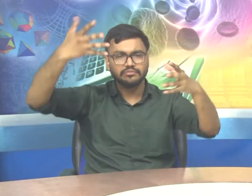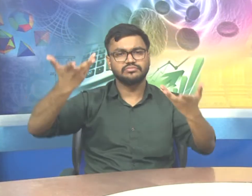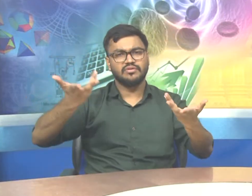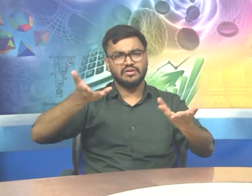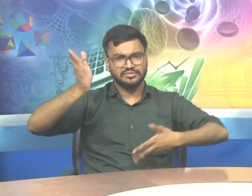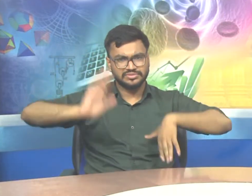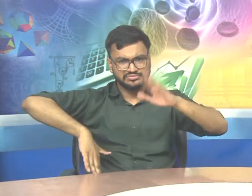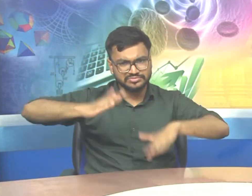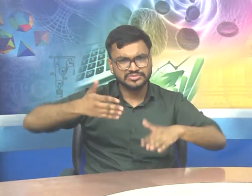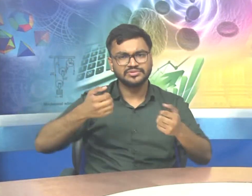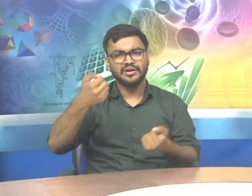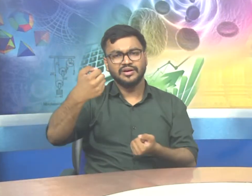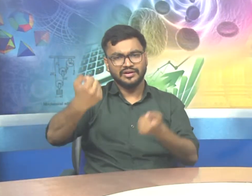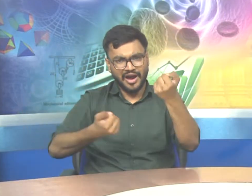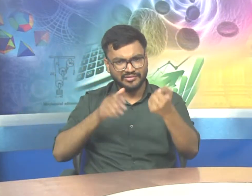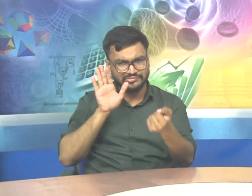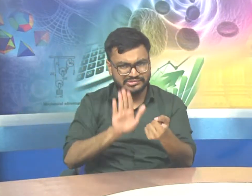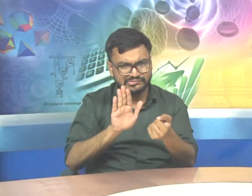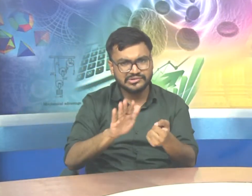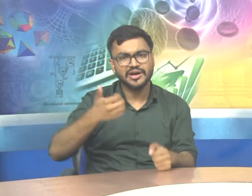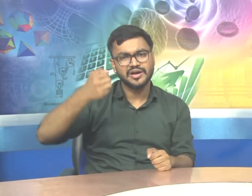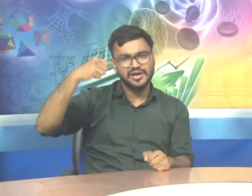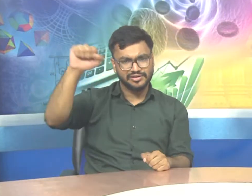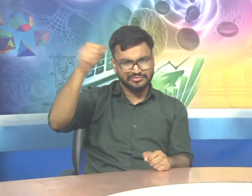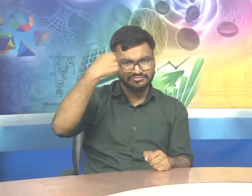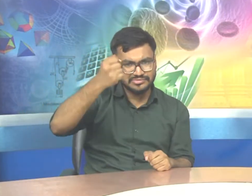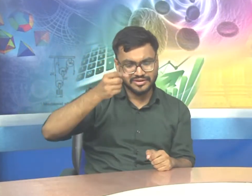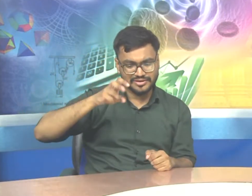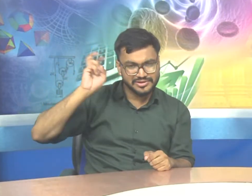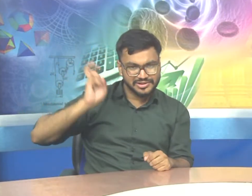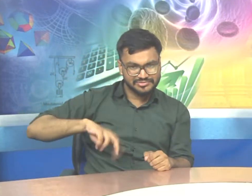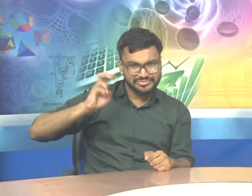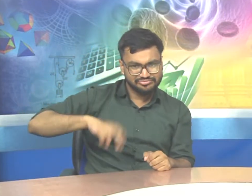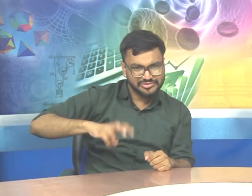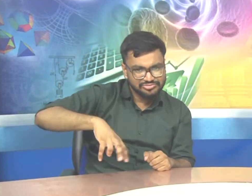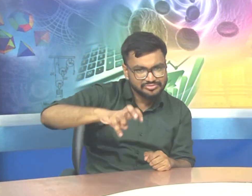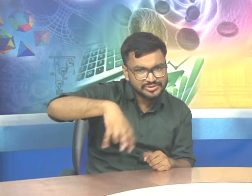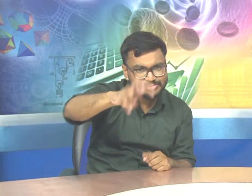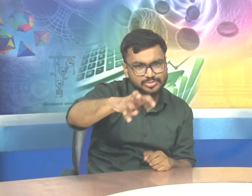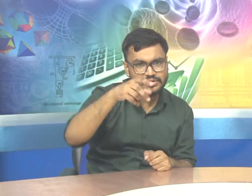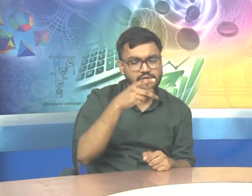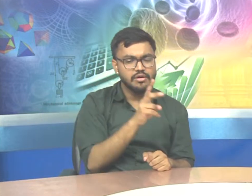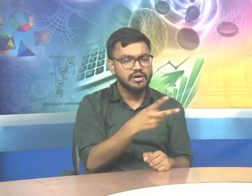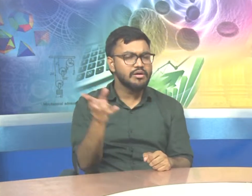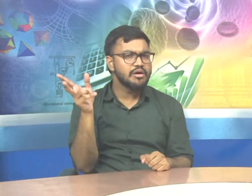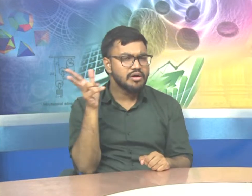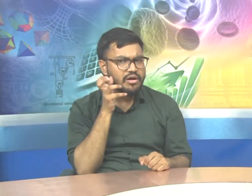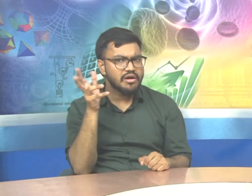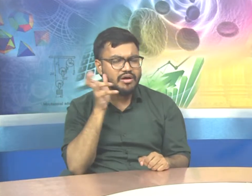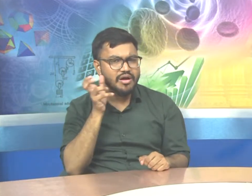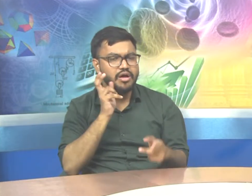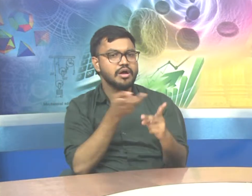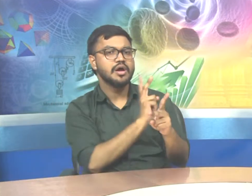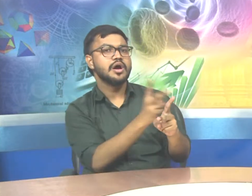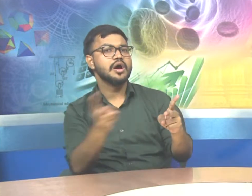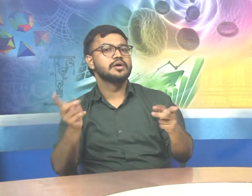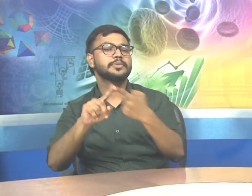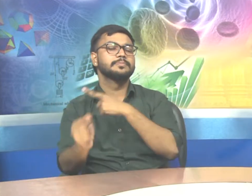can hear it clearly because it travels from